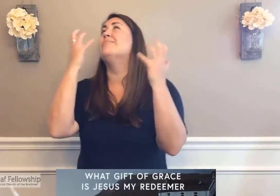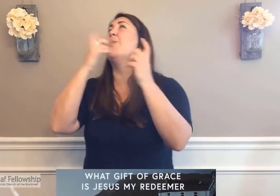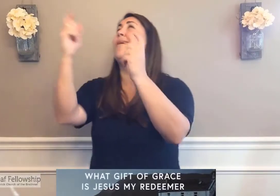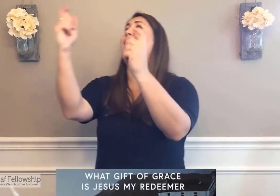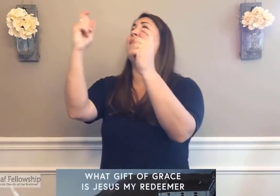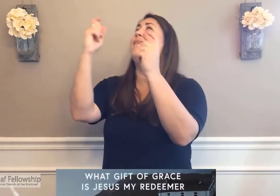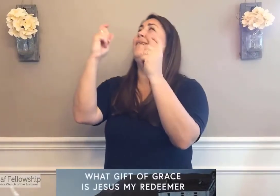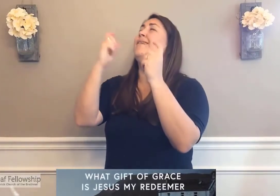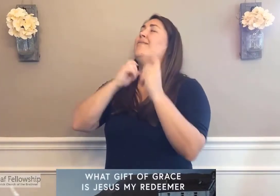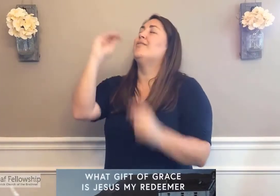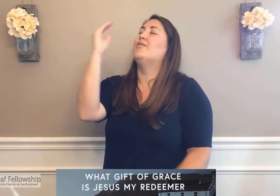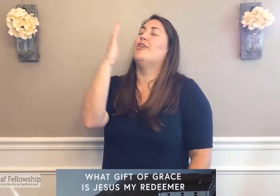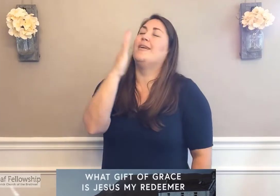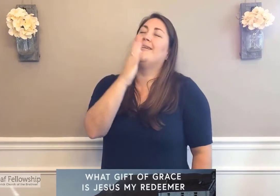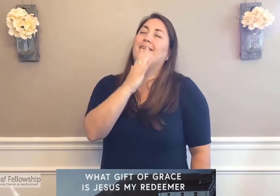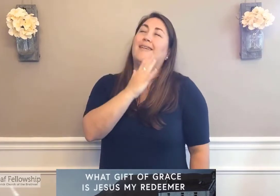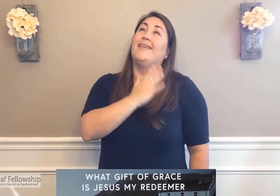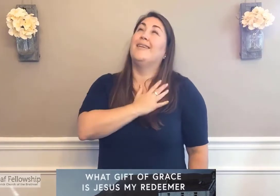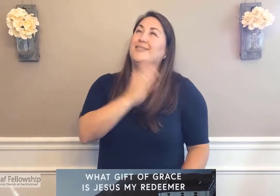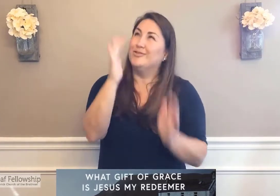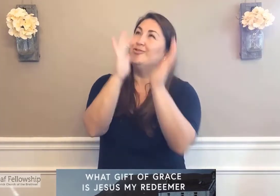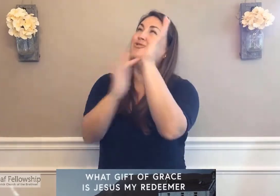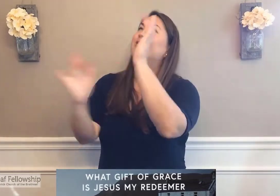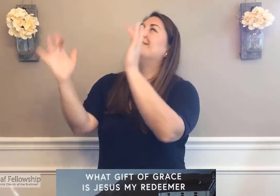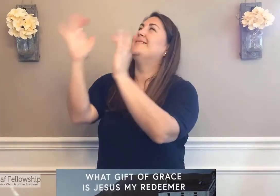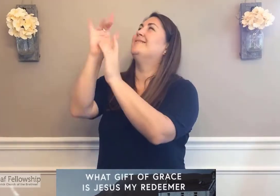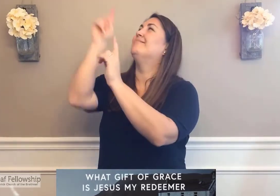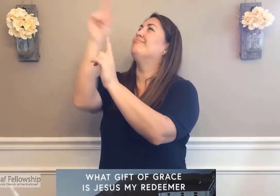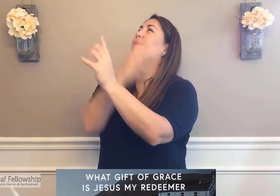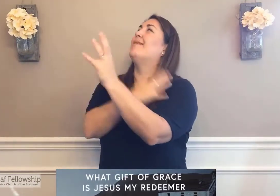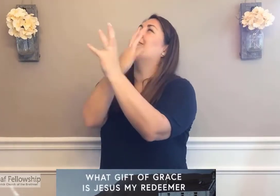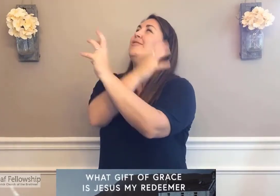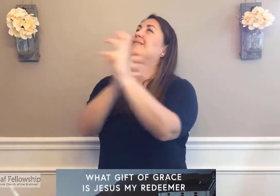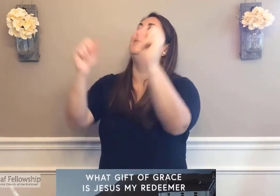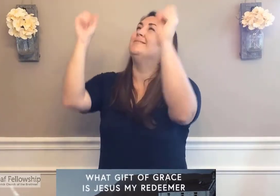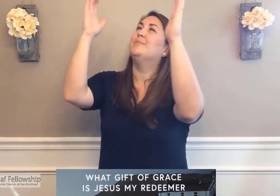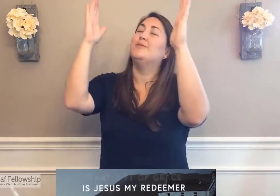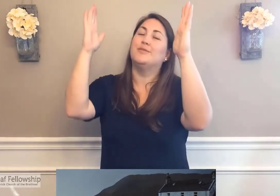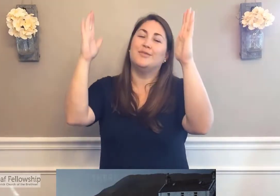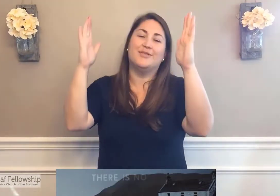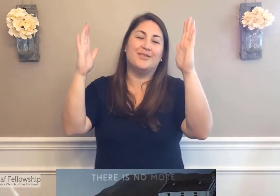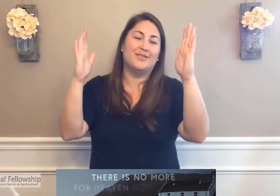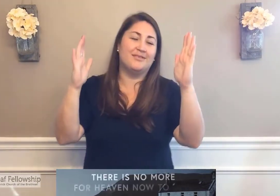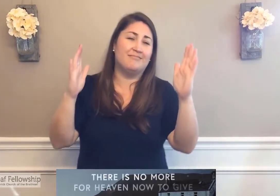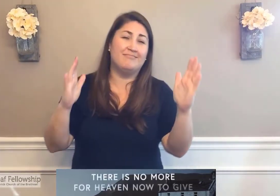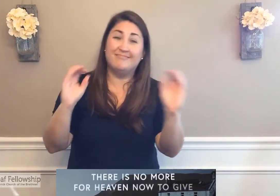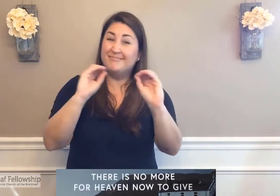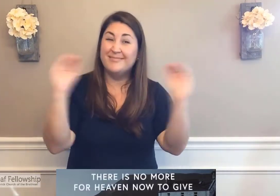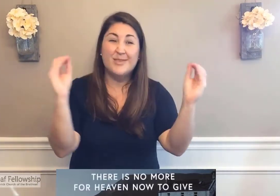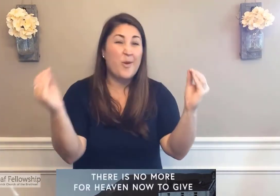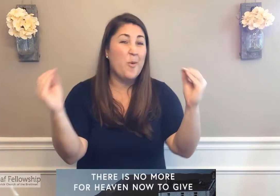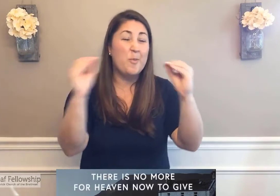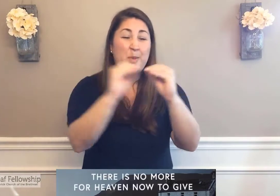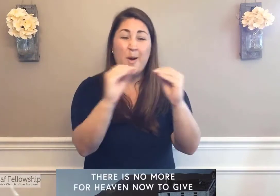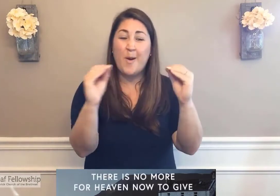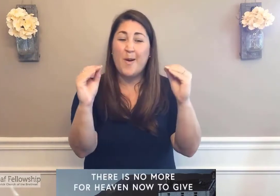gift of grace is Jesus, my Redeemer. There is no